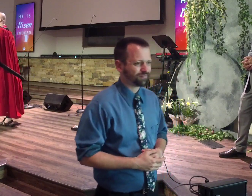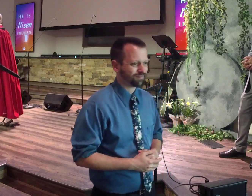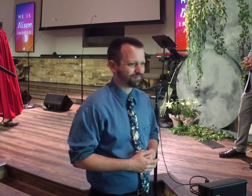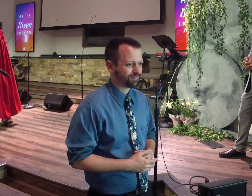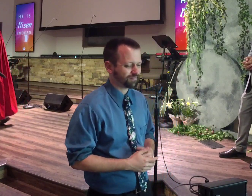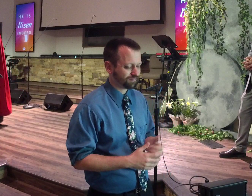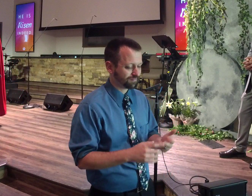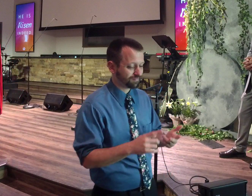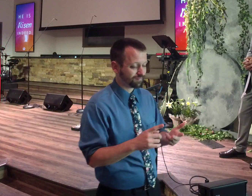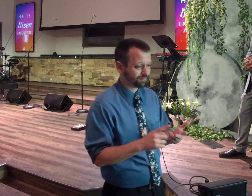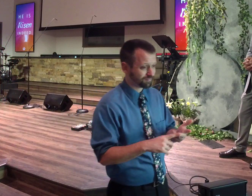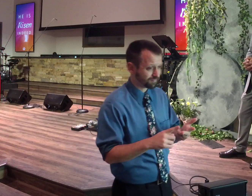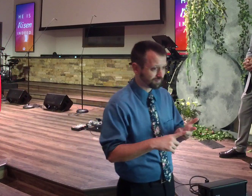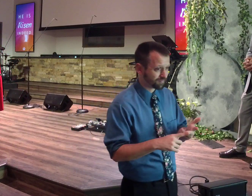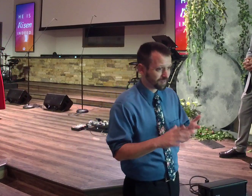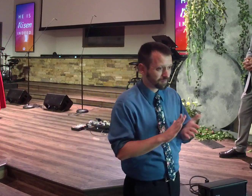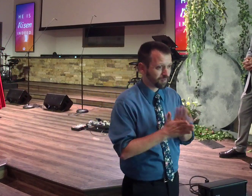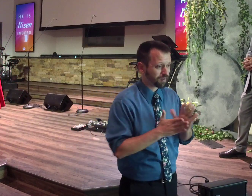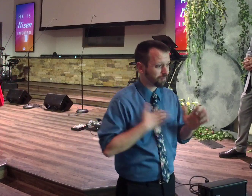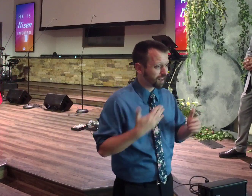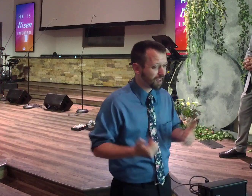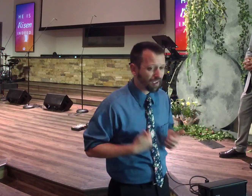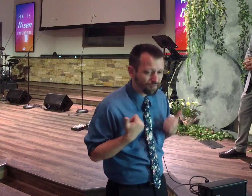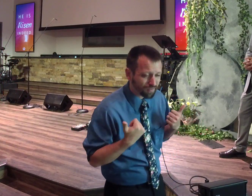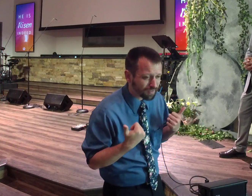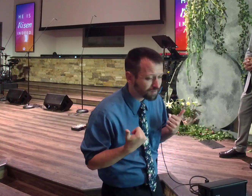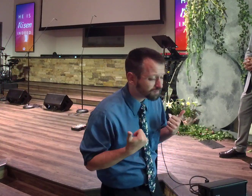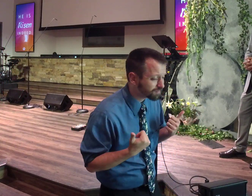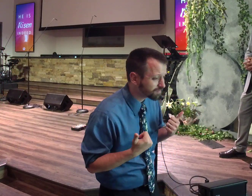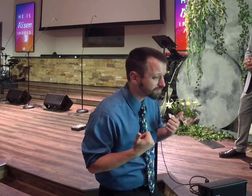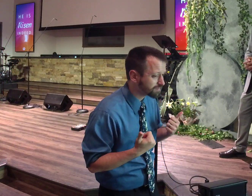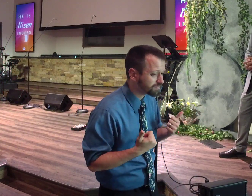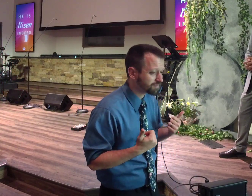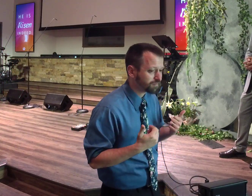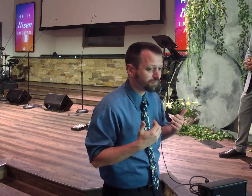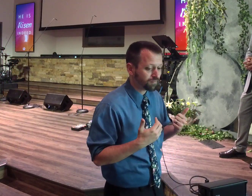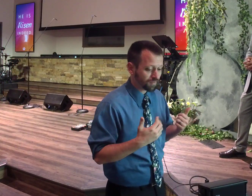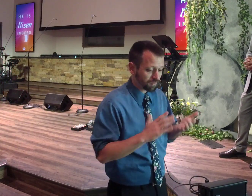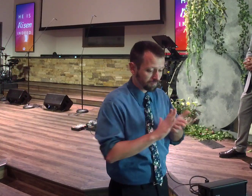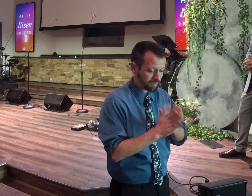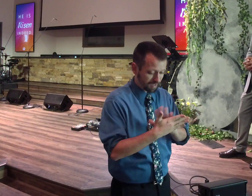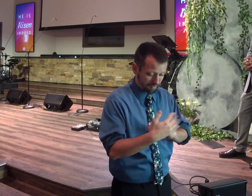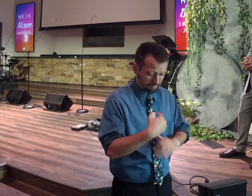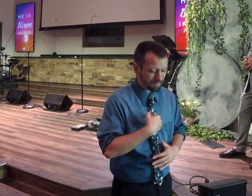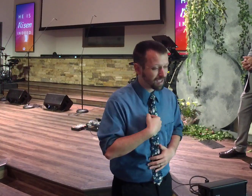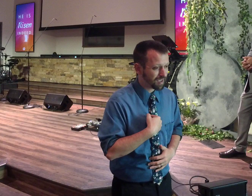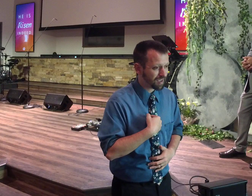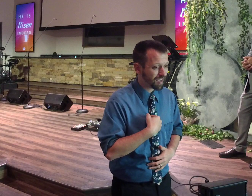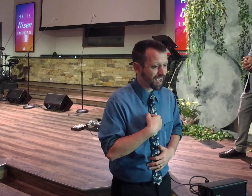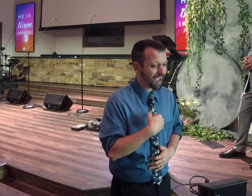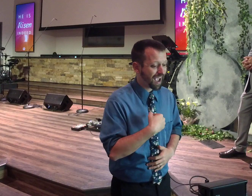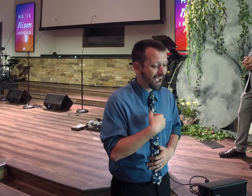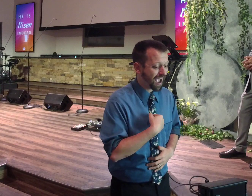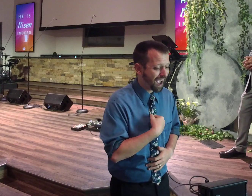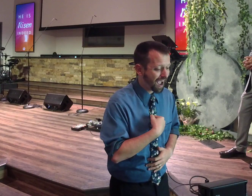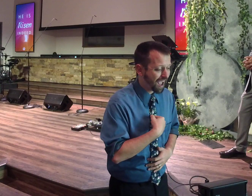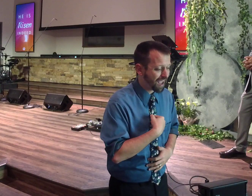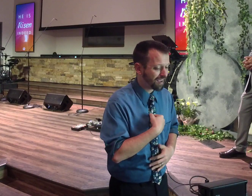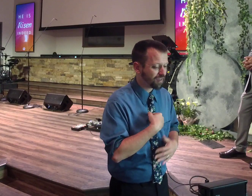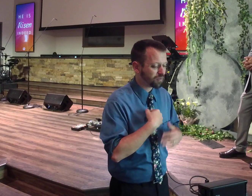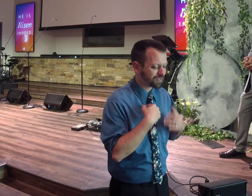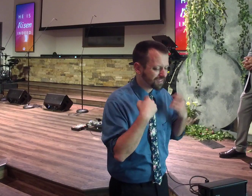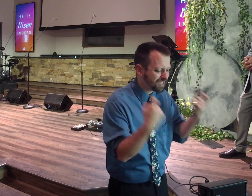But then it became my way of life. It became me. I